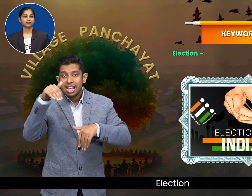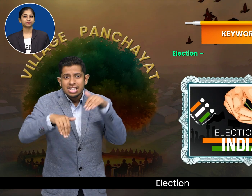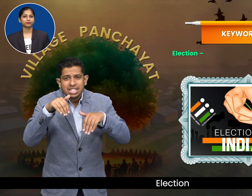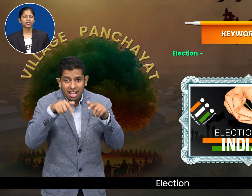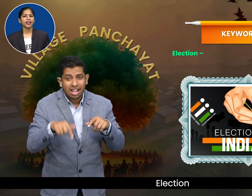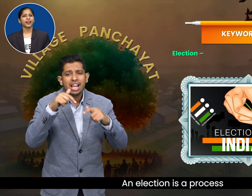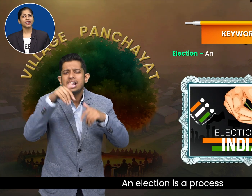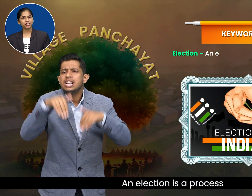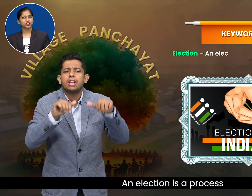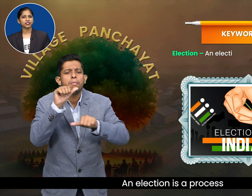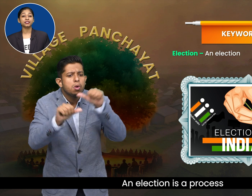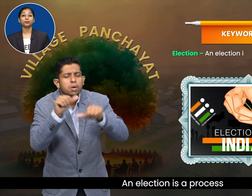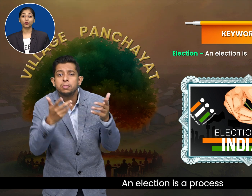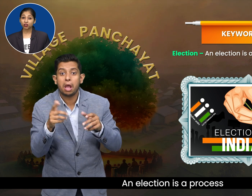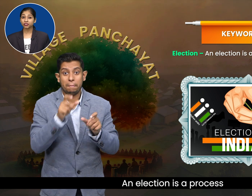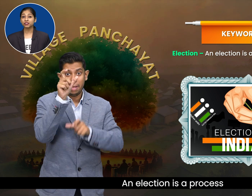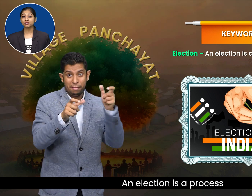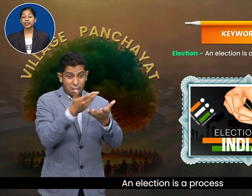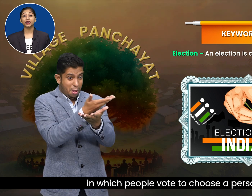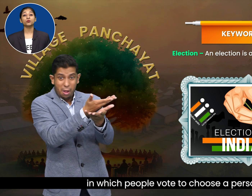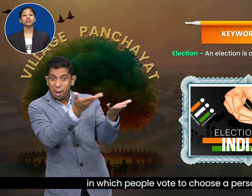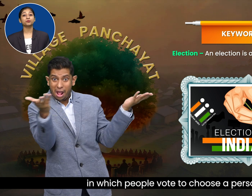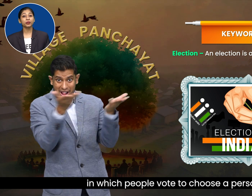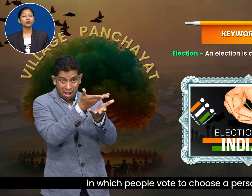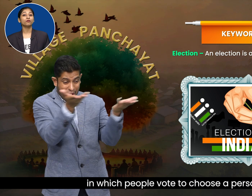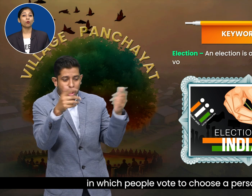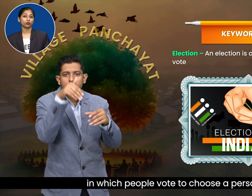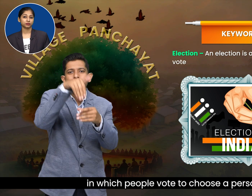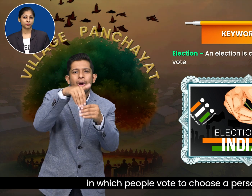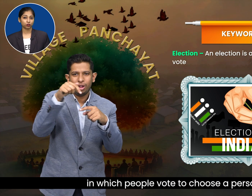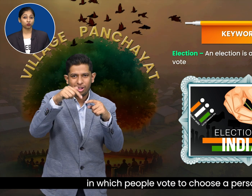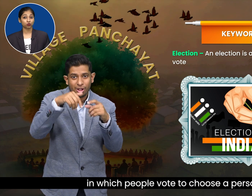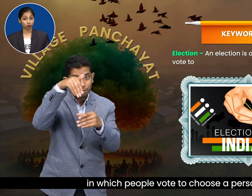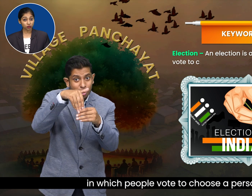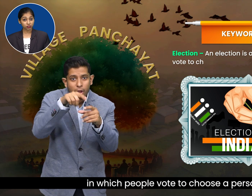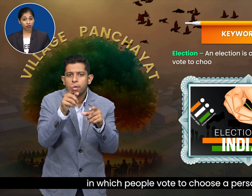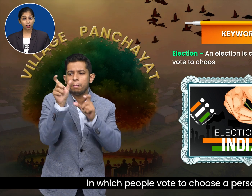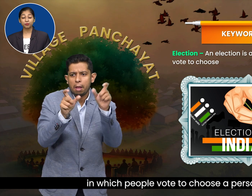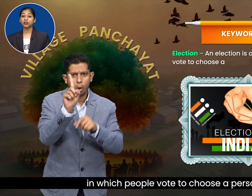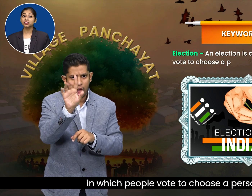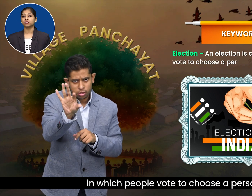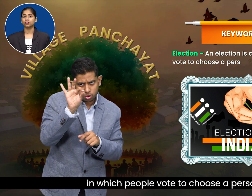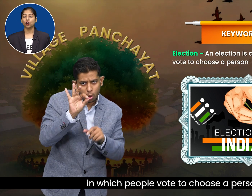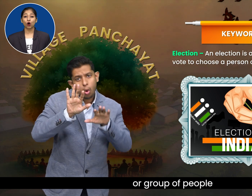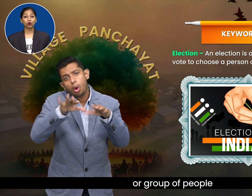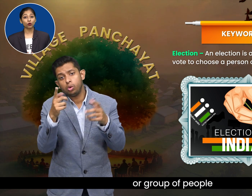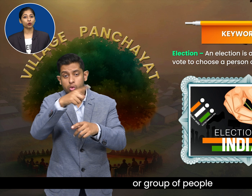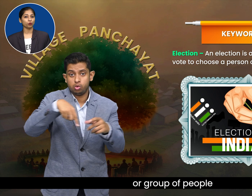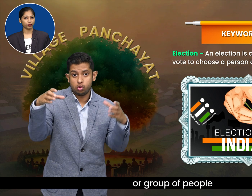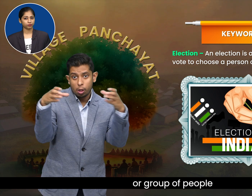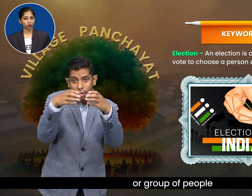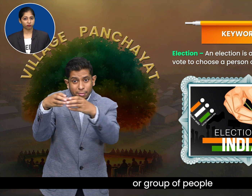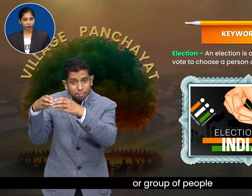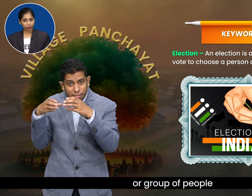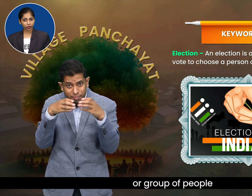Election. An election is a process in which people vote to choose a person or